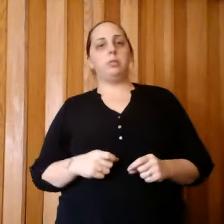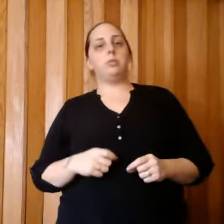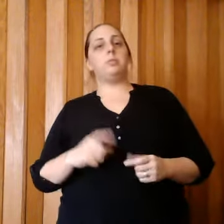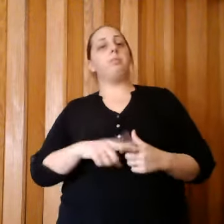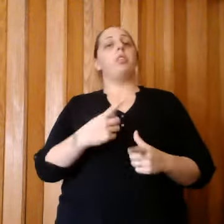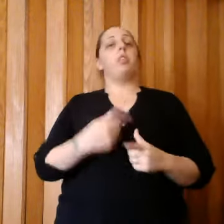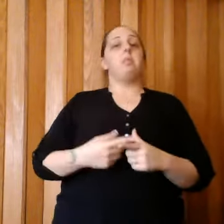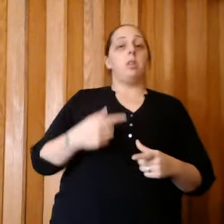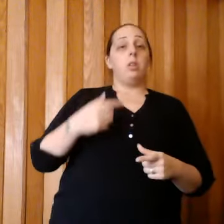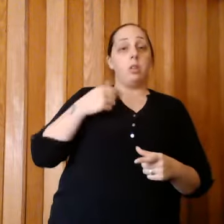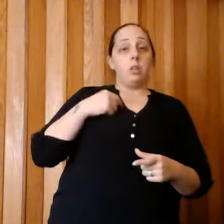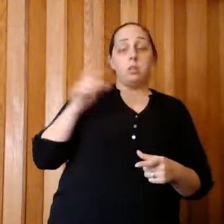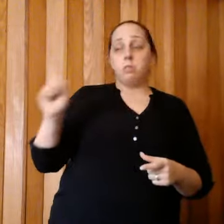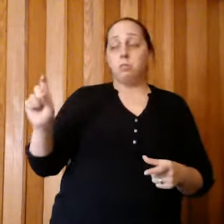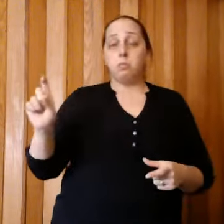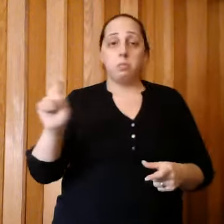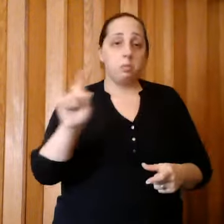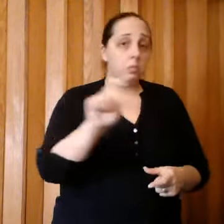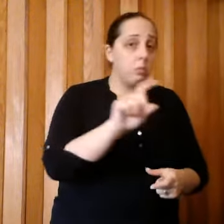do questions about the readings.